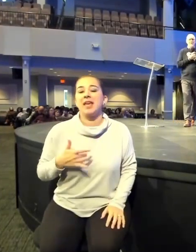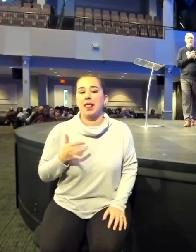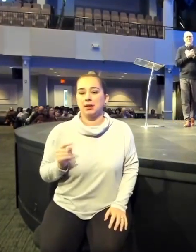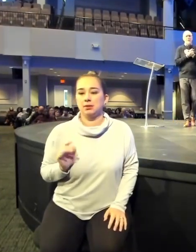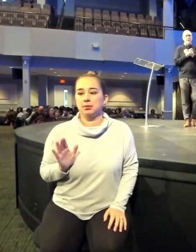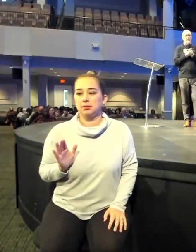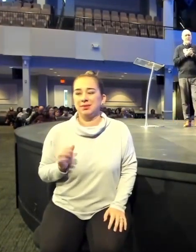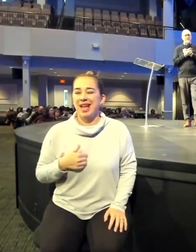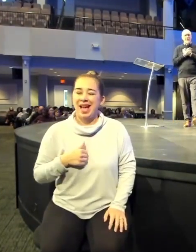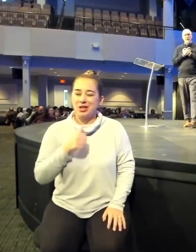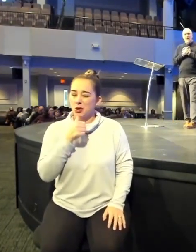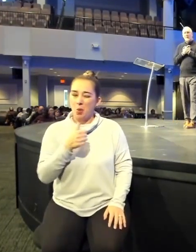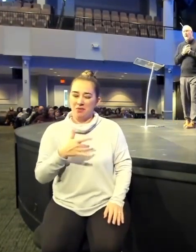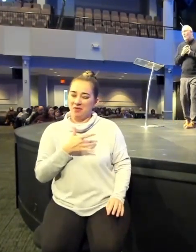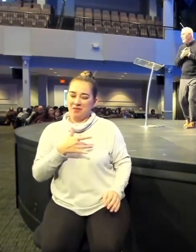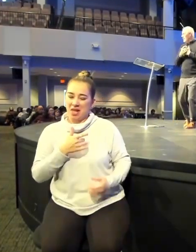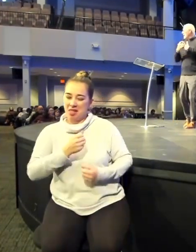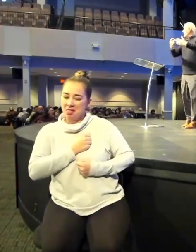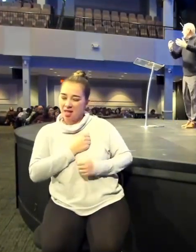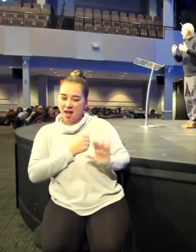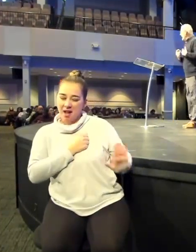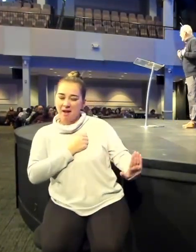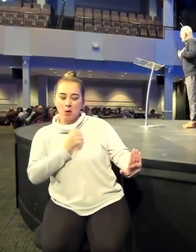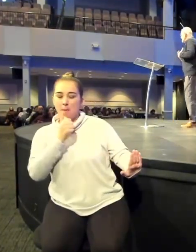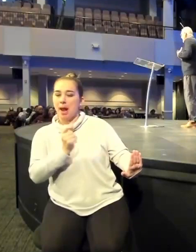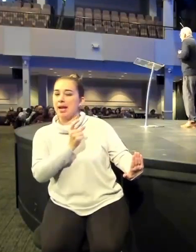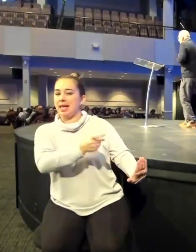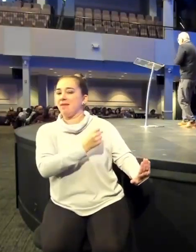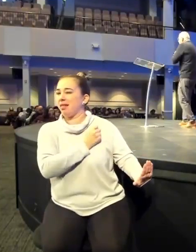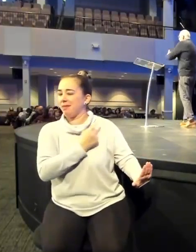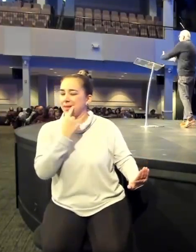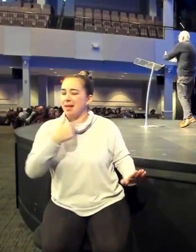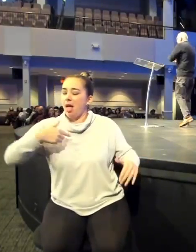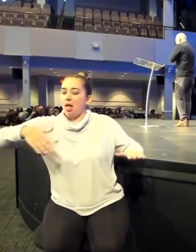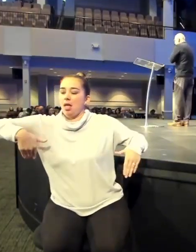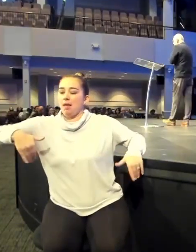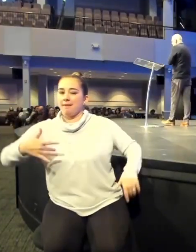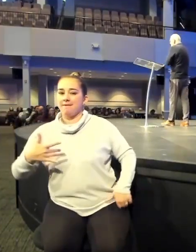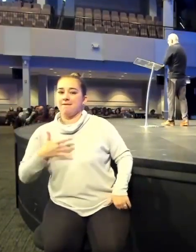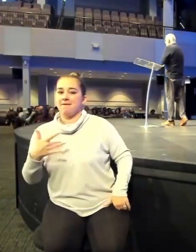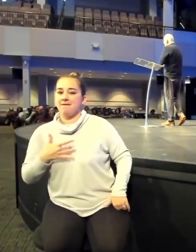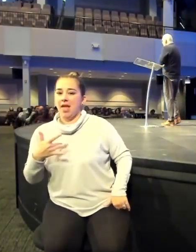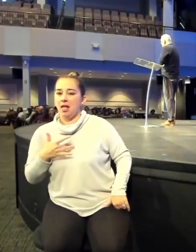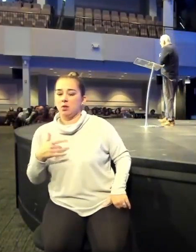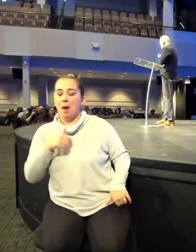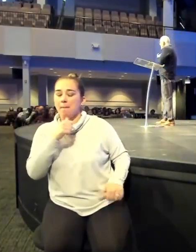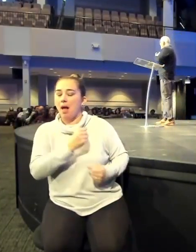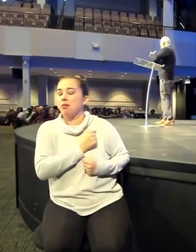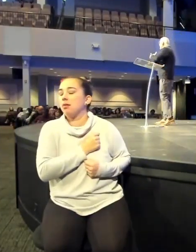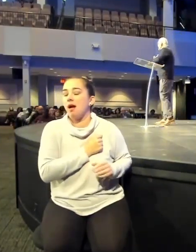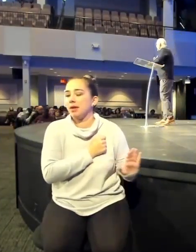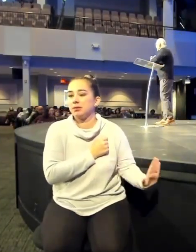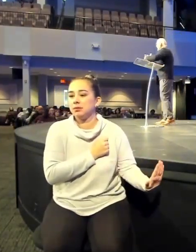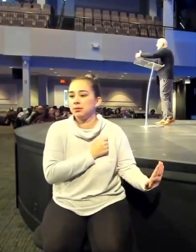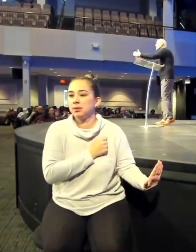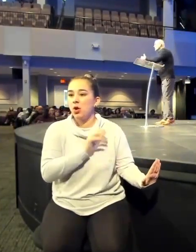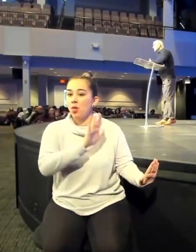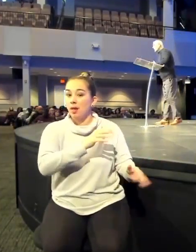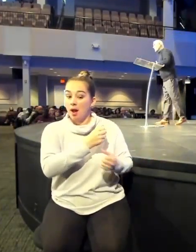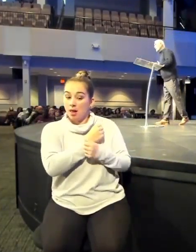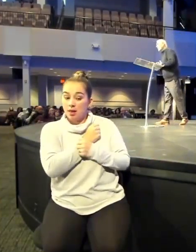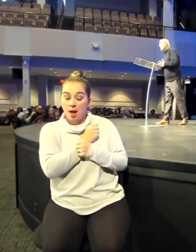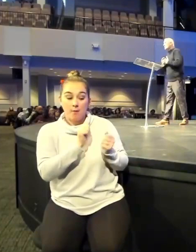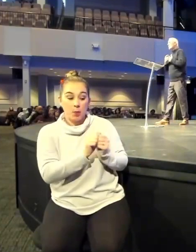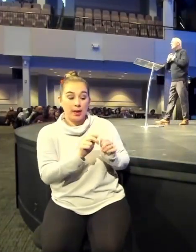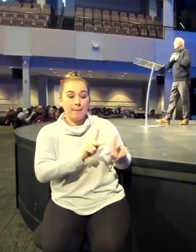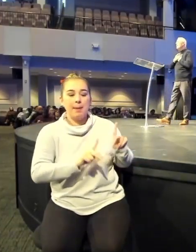very much love toward them, and so I'm not going to give them any love because I don't feel any love toward them. And so their love interactions with